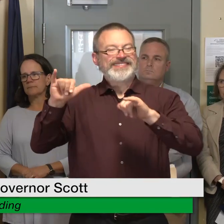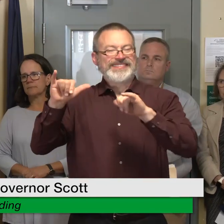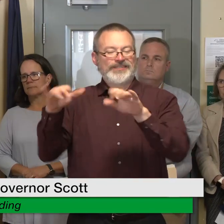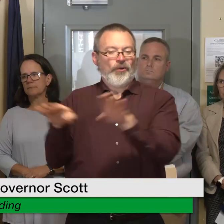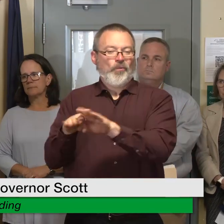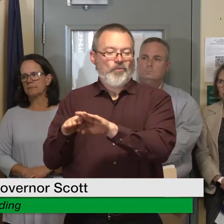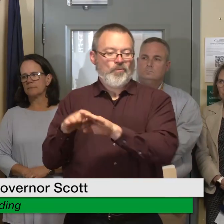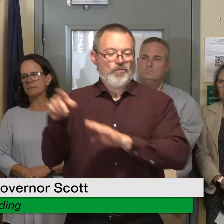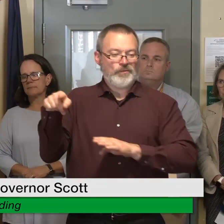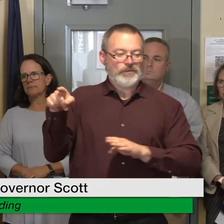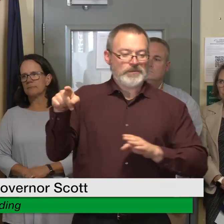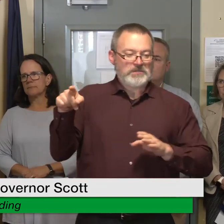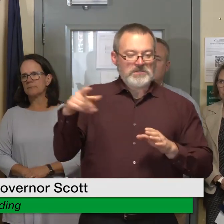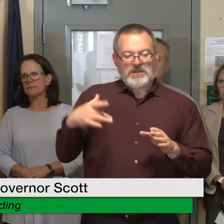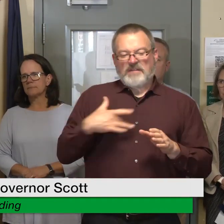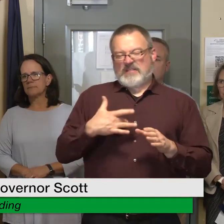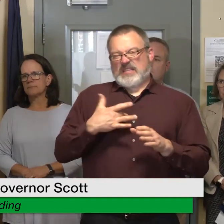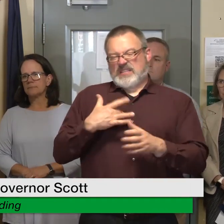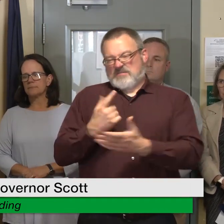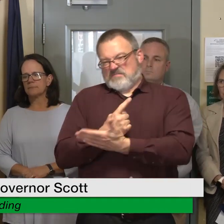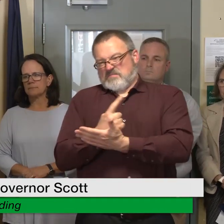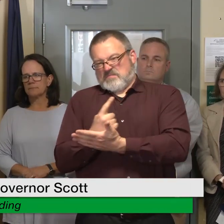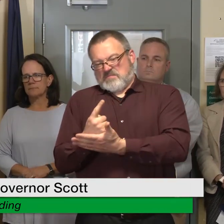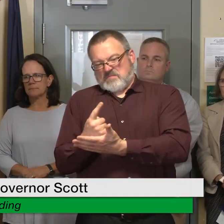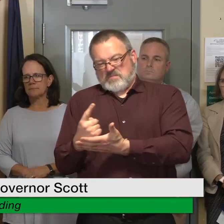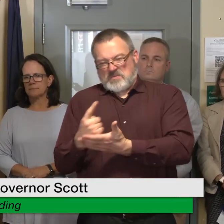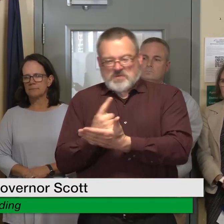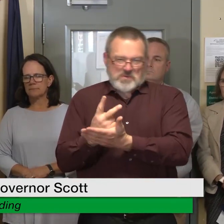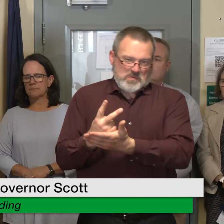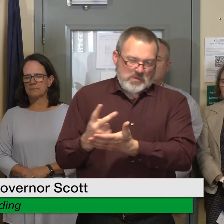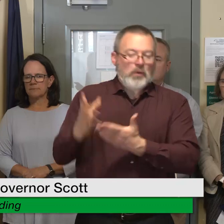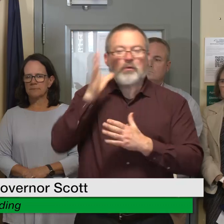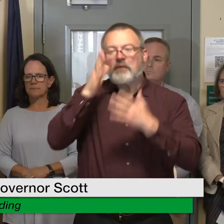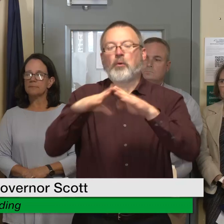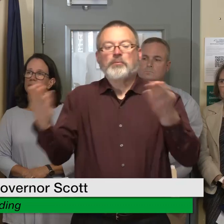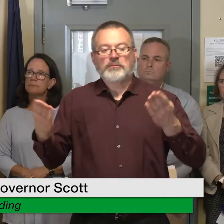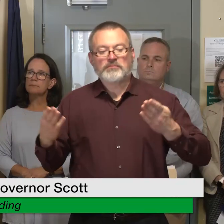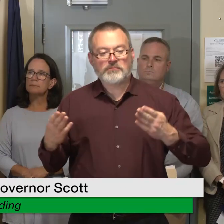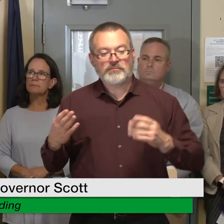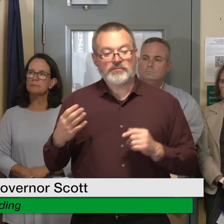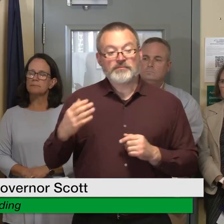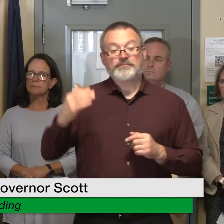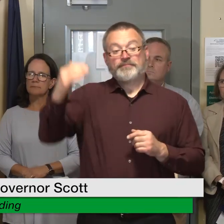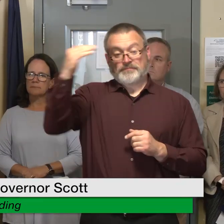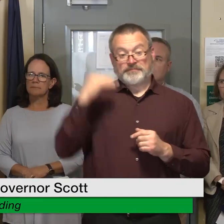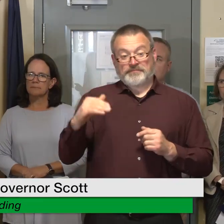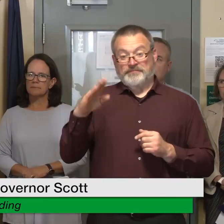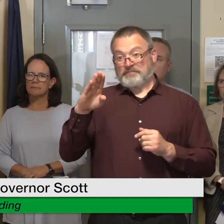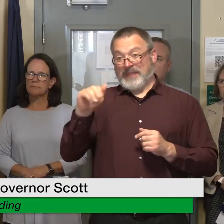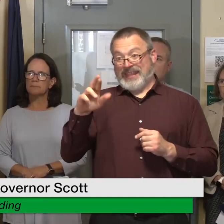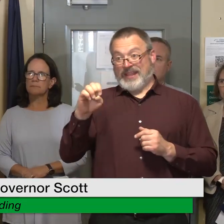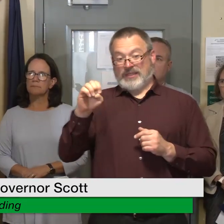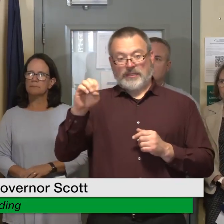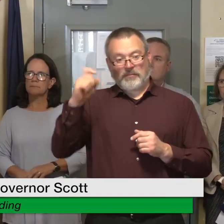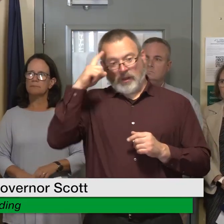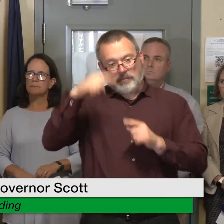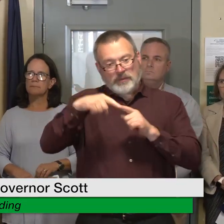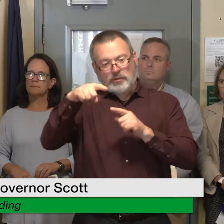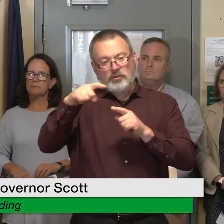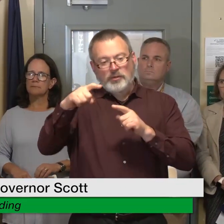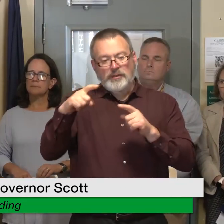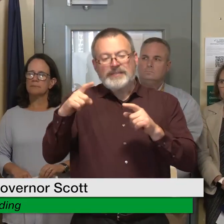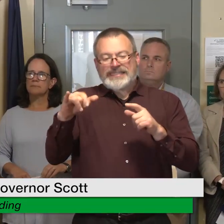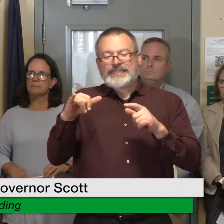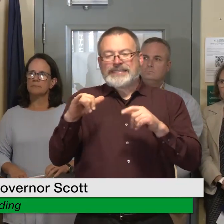a week or a week and a half. Barrie to Montpelier is open for limited rock